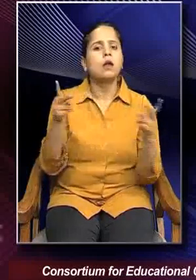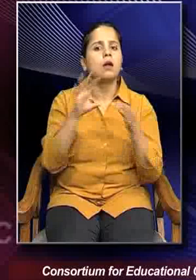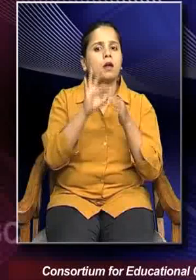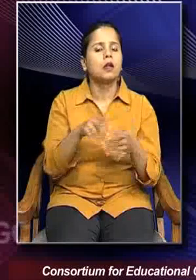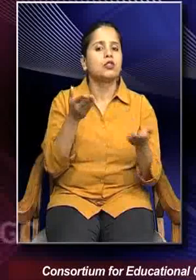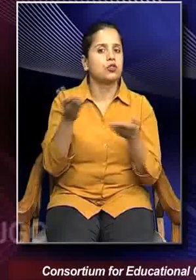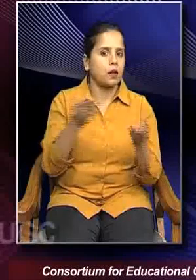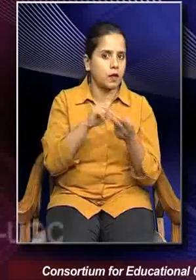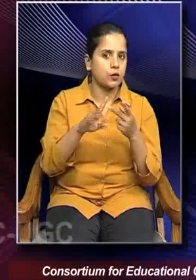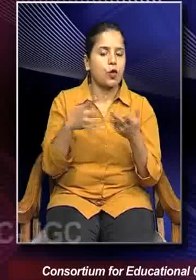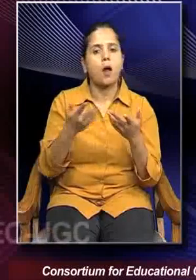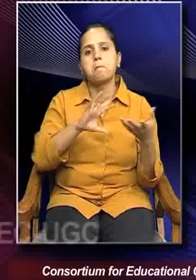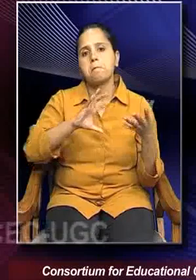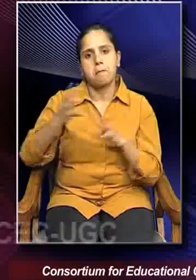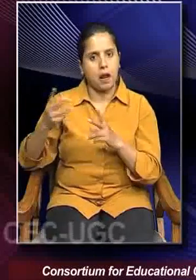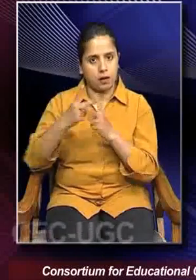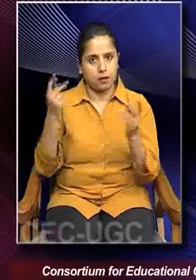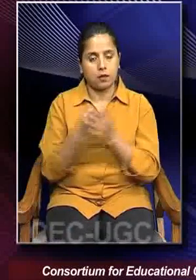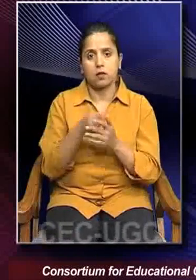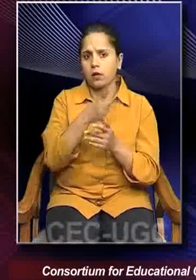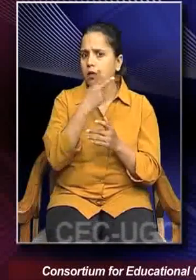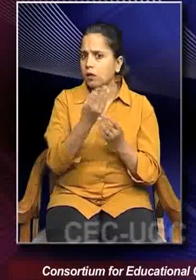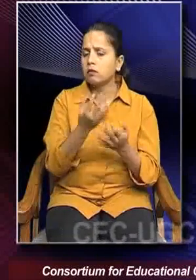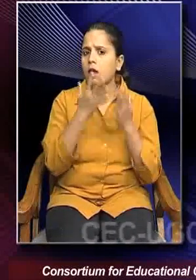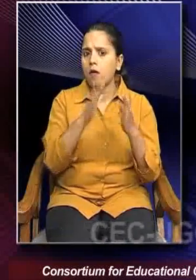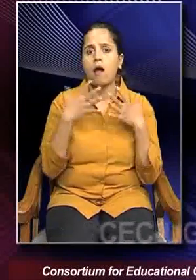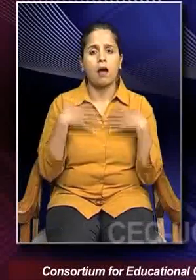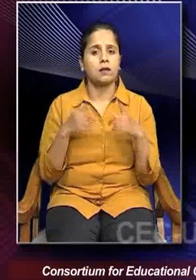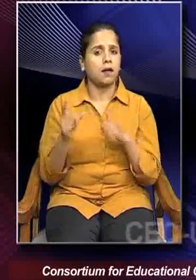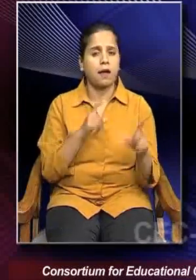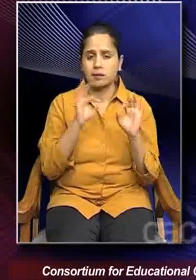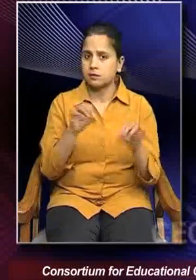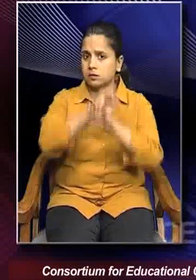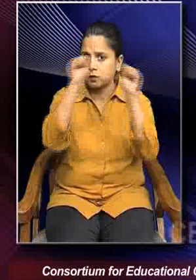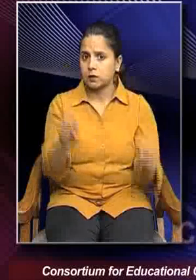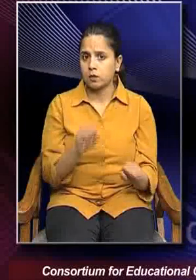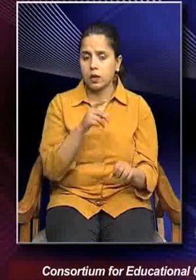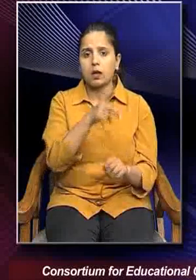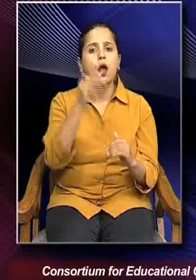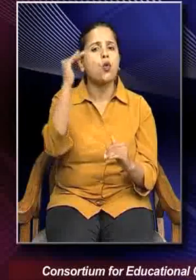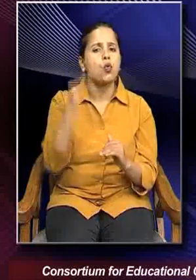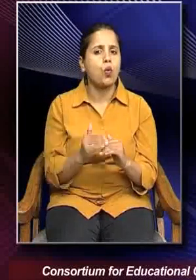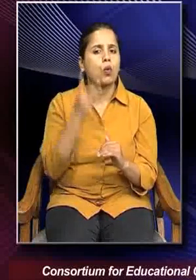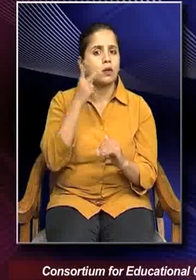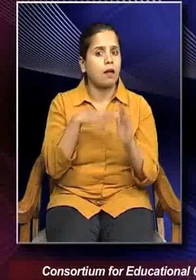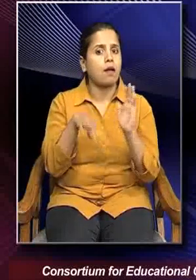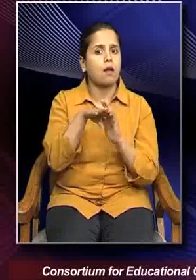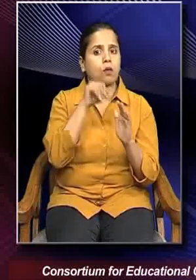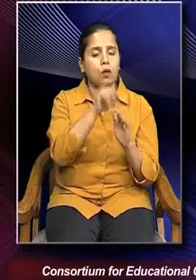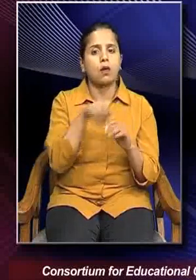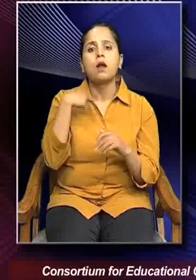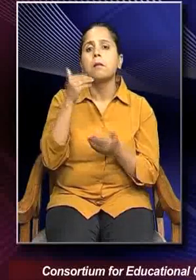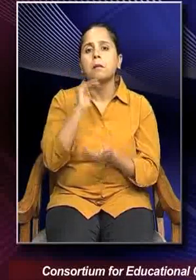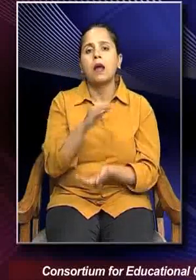to service and manufacturing, and you have a very well developed healthcare systems. You have relatively lower level of infant and